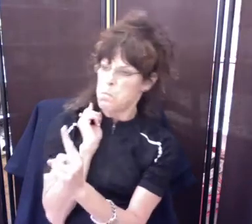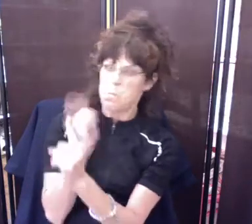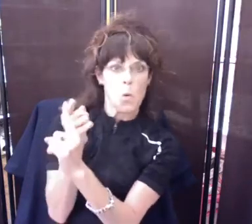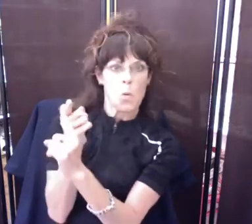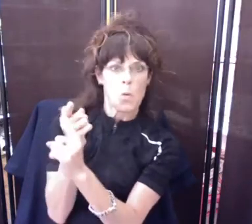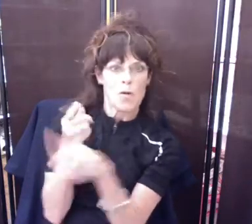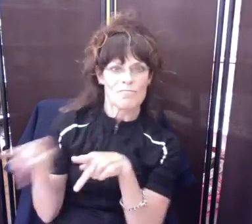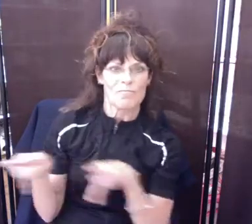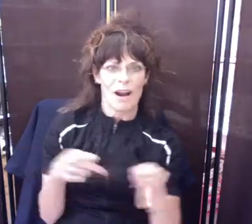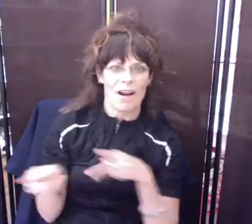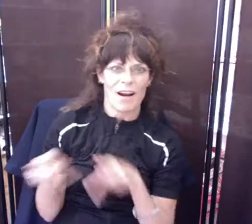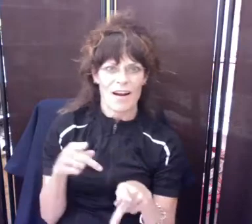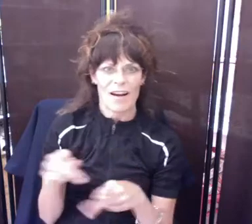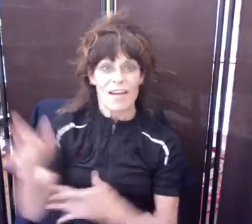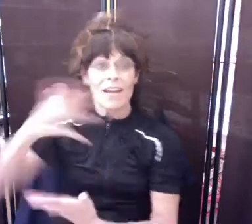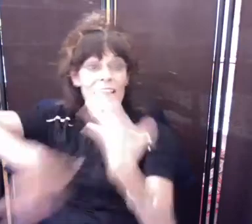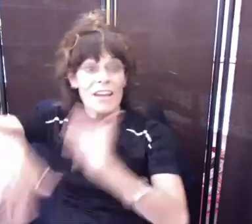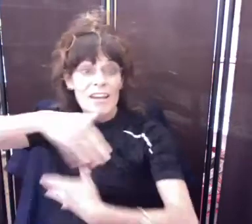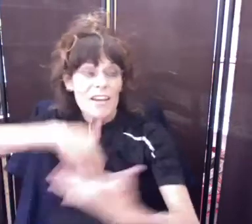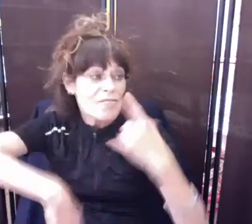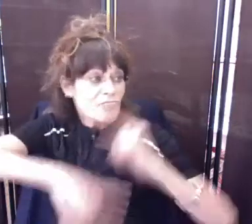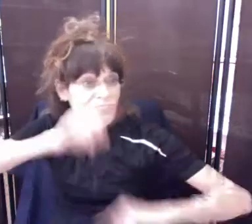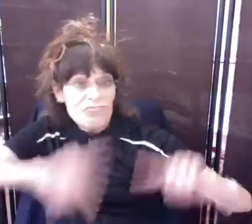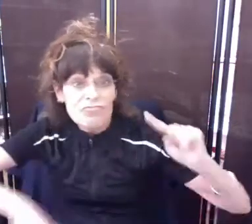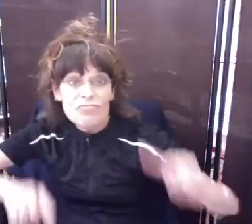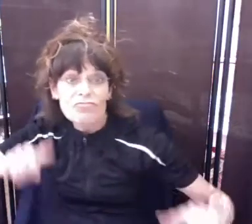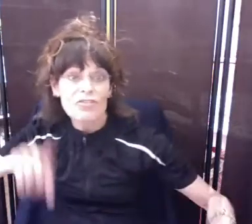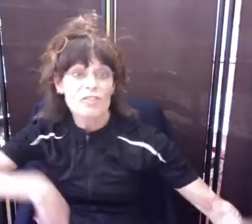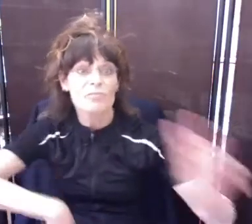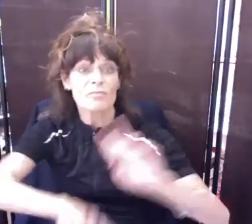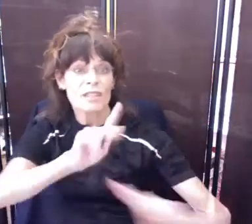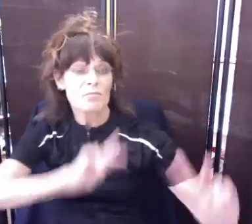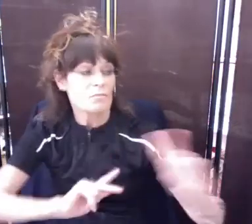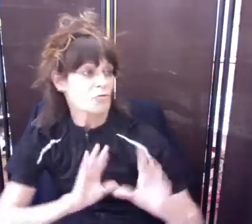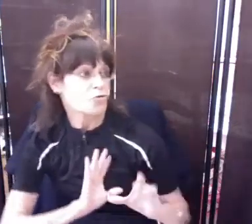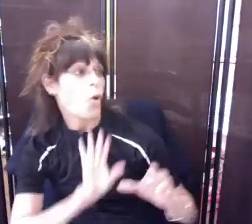start hanging out with different people. I start hanging out with the people that drink and use drugs.